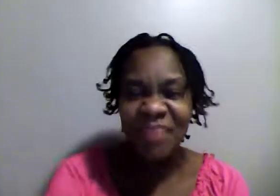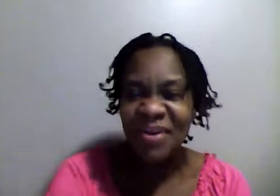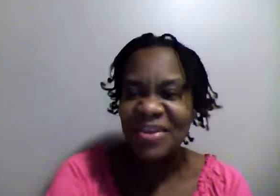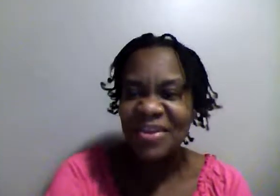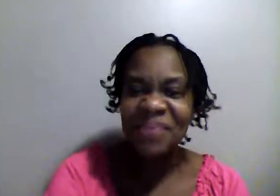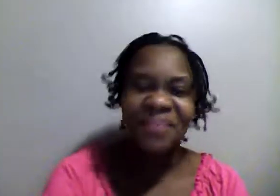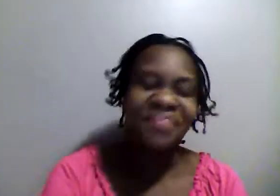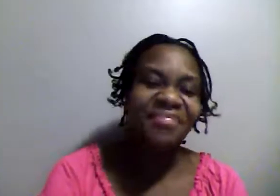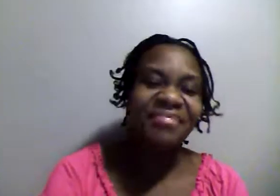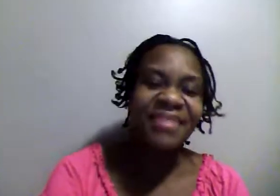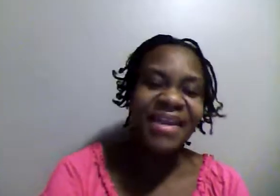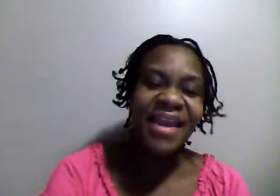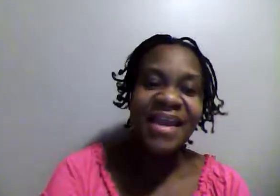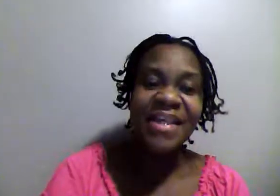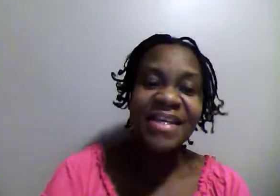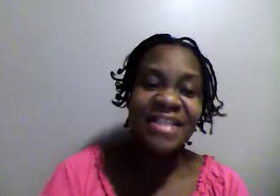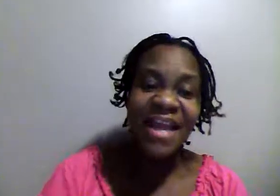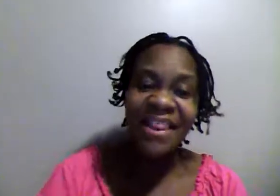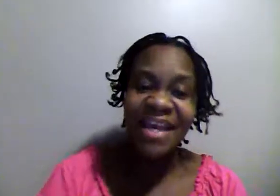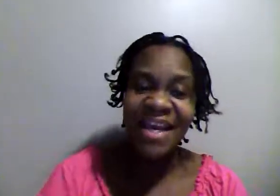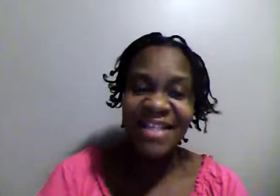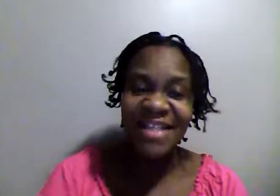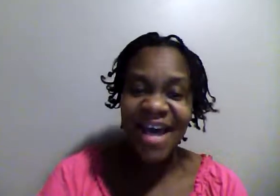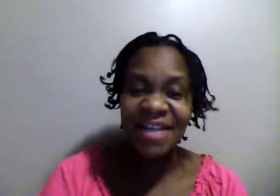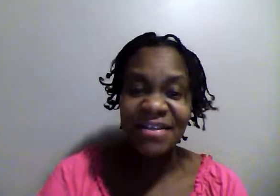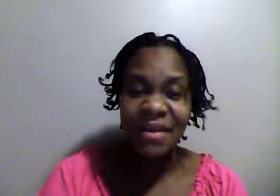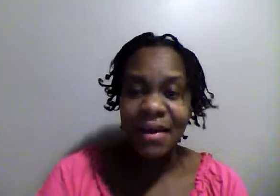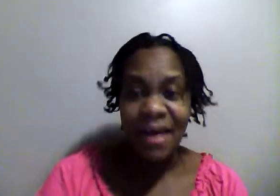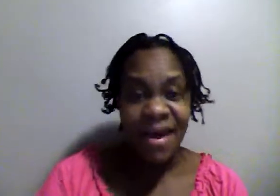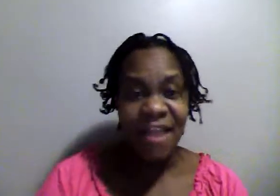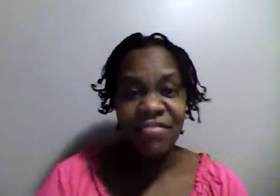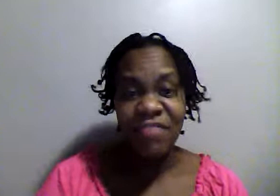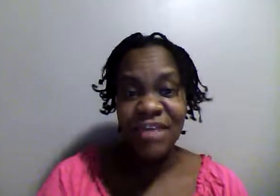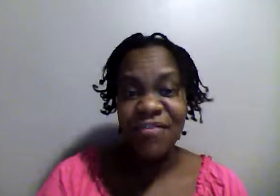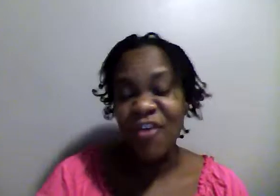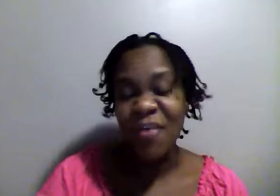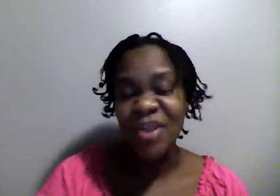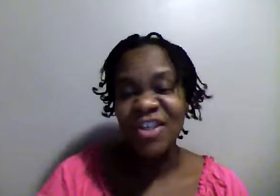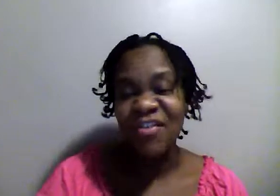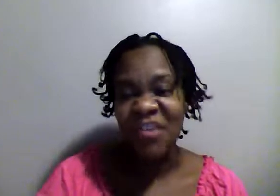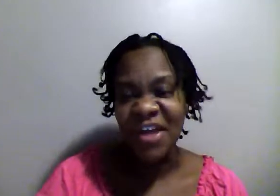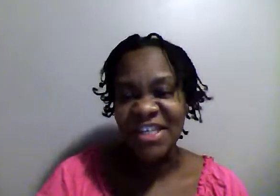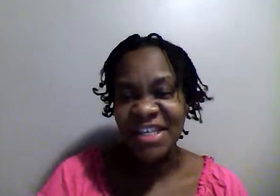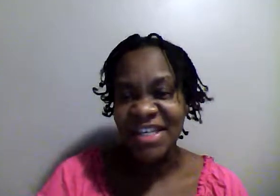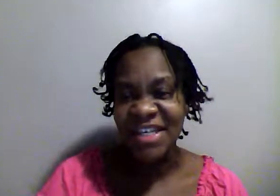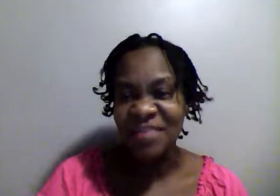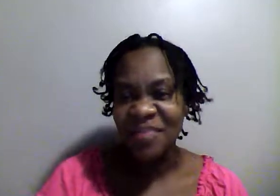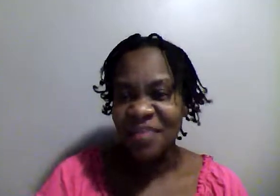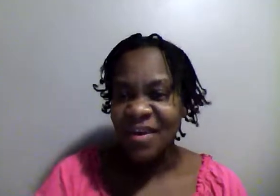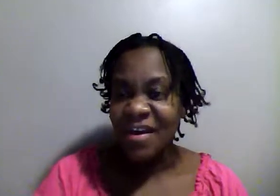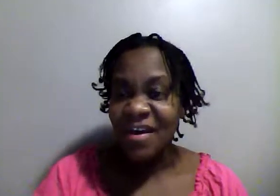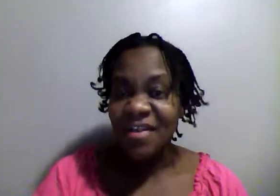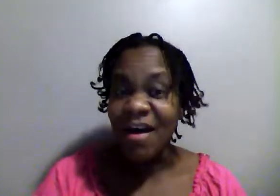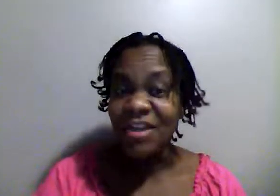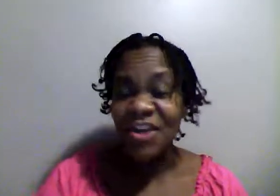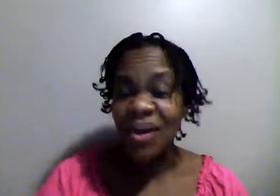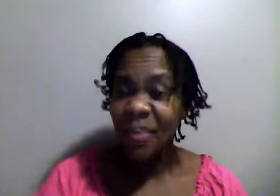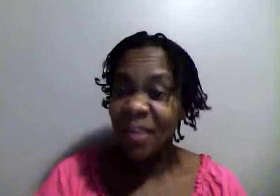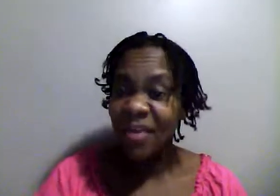peppers. The sad thing is that I have 3 to 4 months of growing season. The hotter your pepper, the